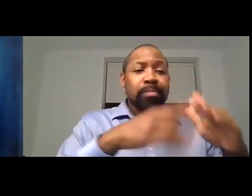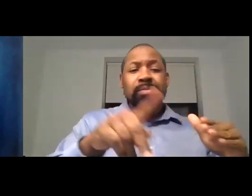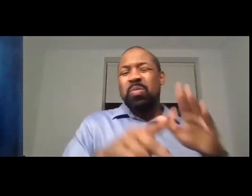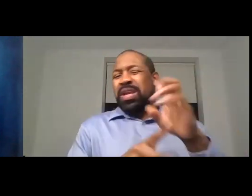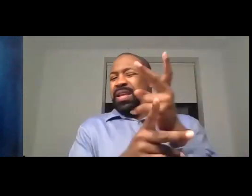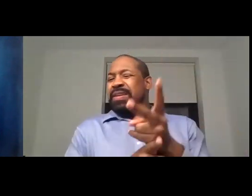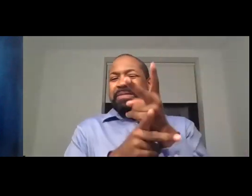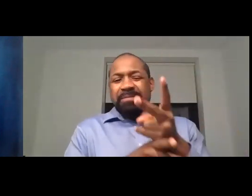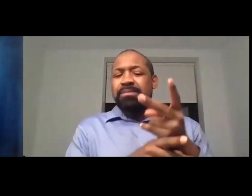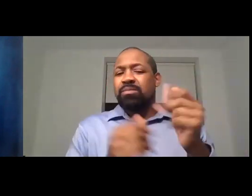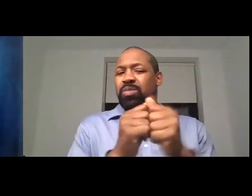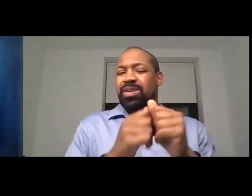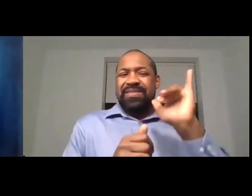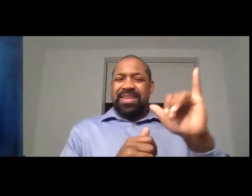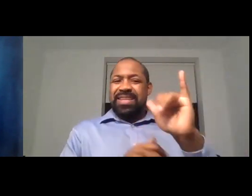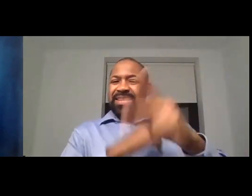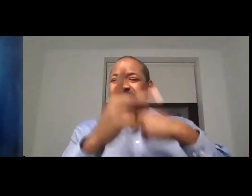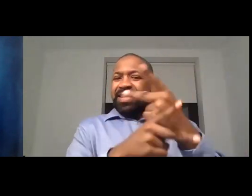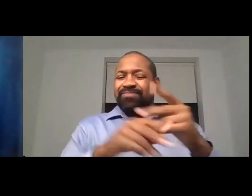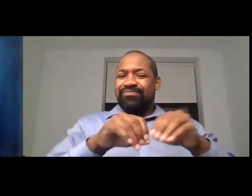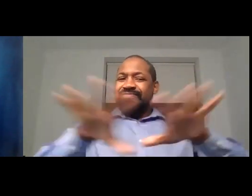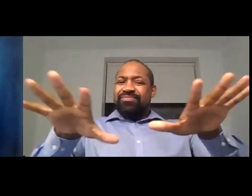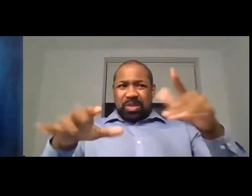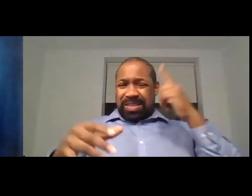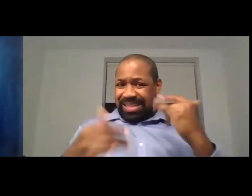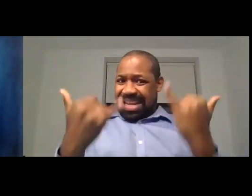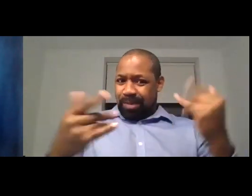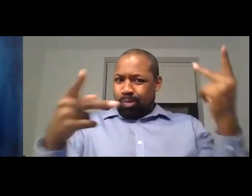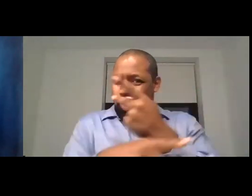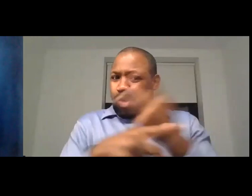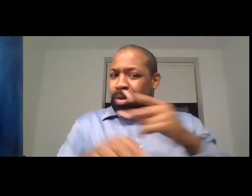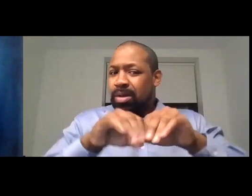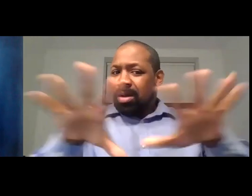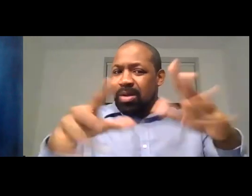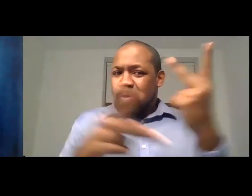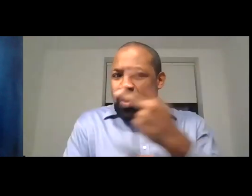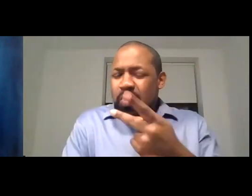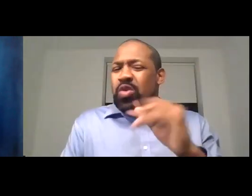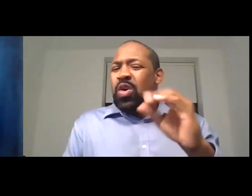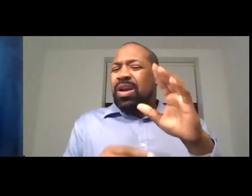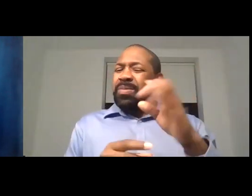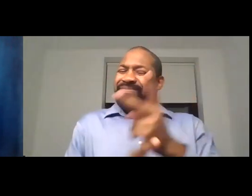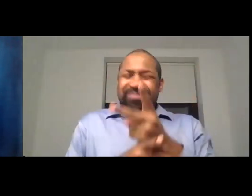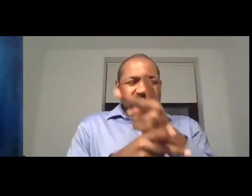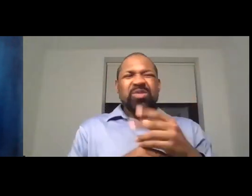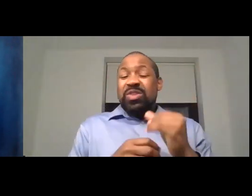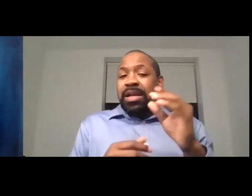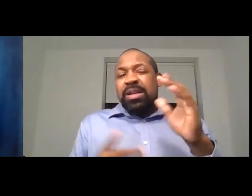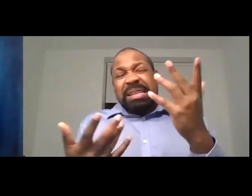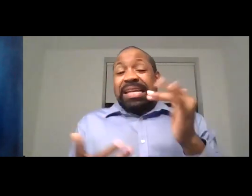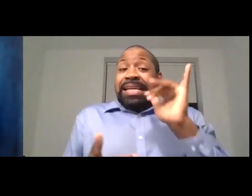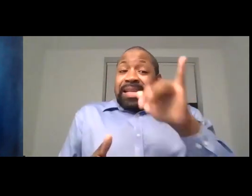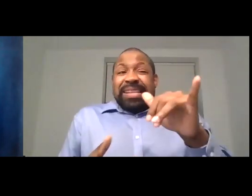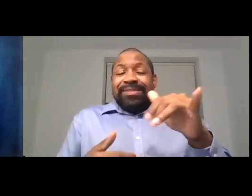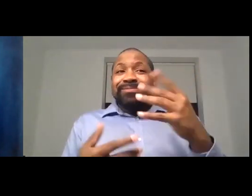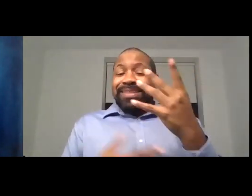So hopefully the staff and the interpreters in the community are all continuing to be very careful with the spread of COVID continuing. I know we're in a